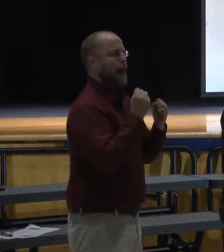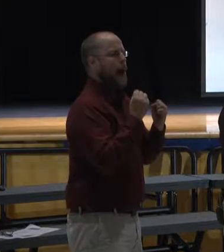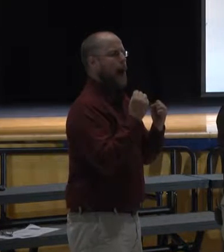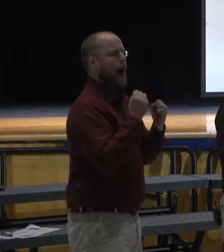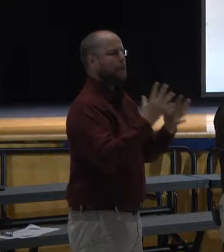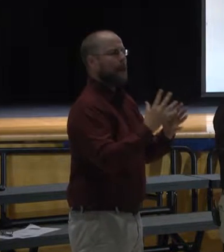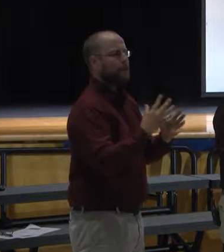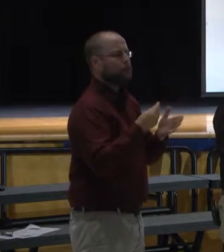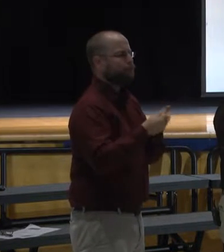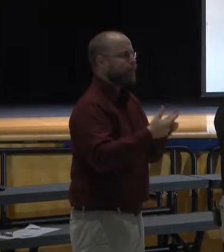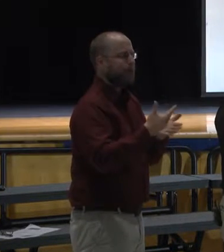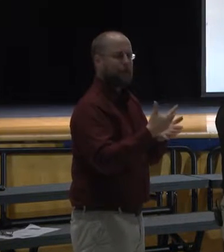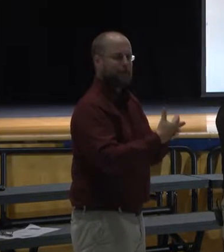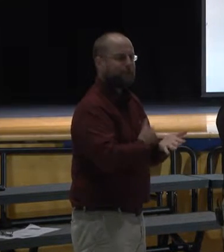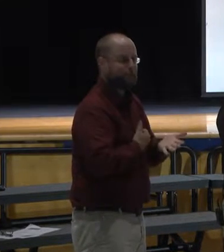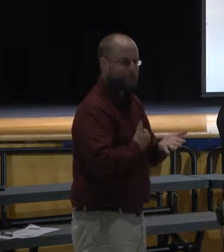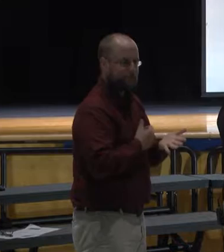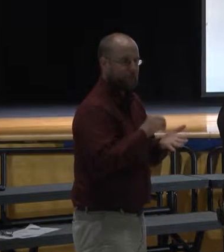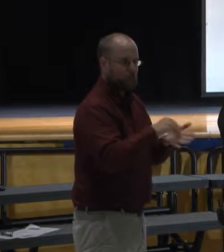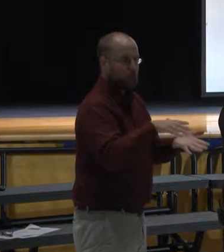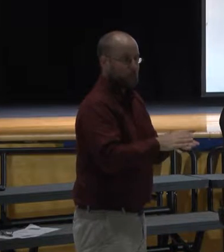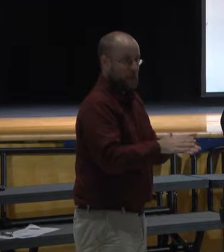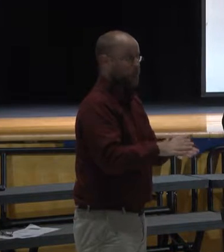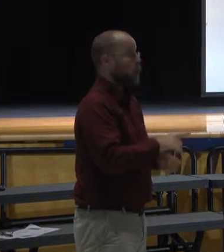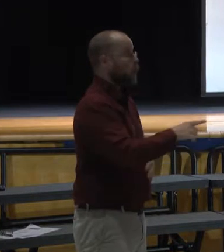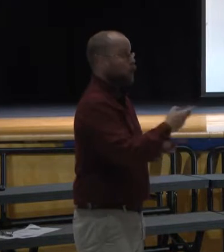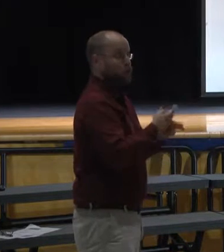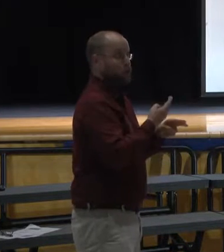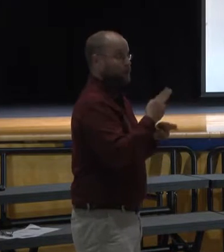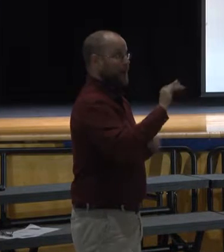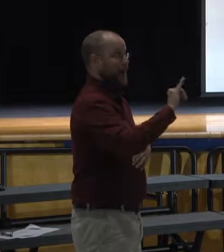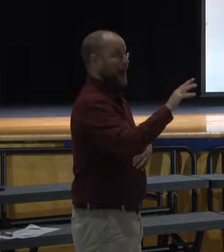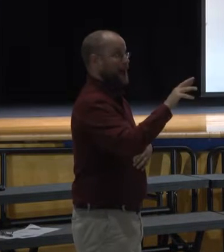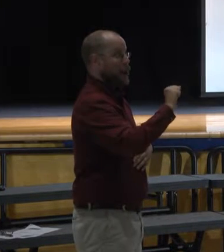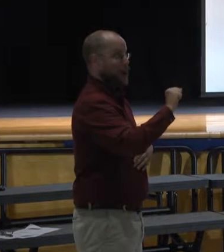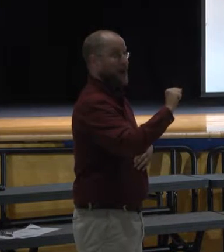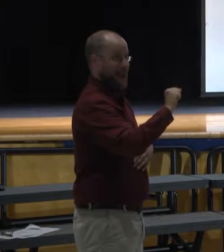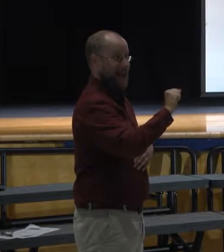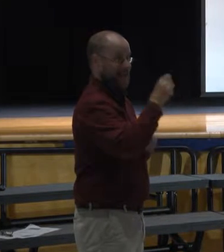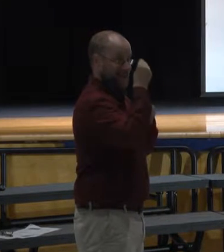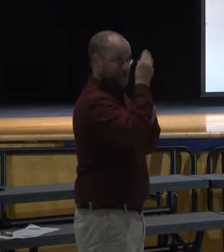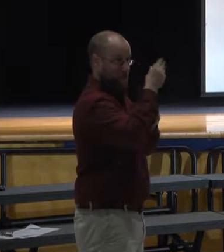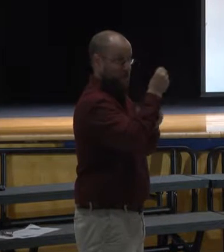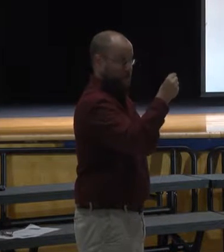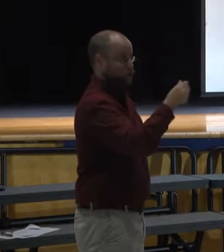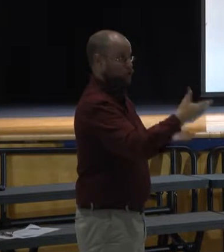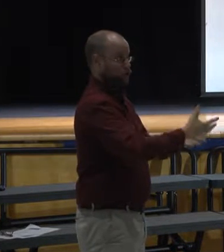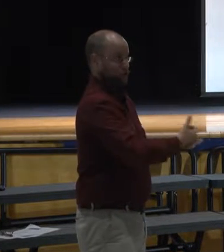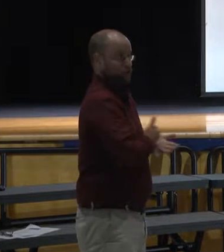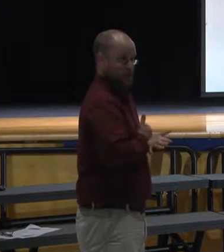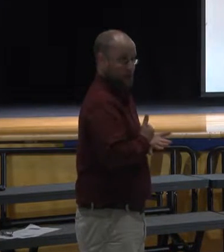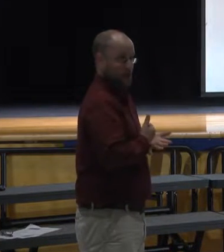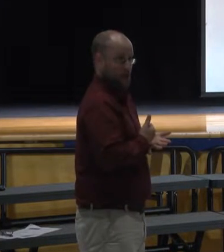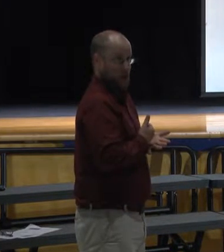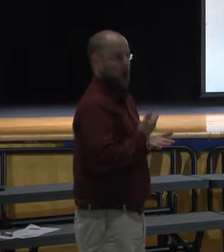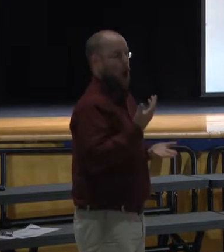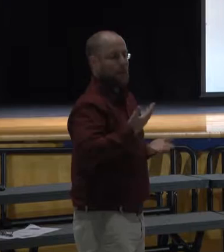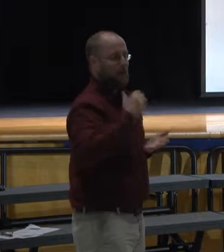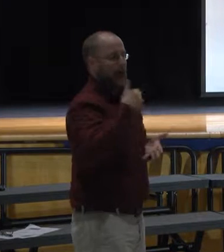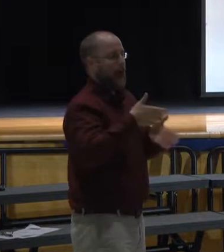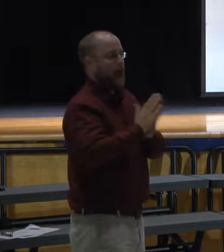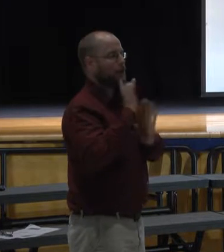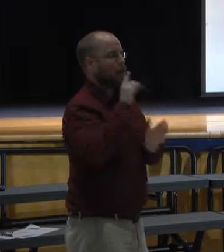FAFSA. Or if you've done the IRS data retrieval, we don't have to ask for income information, but if you didn't do it,